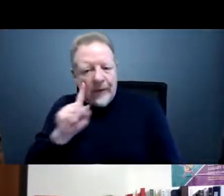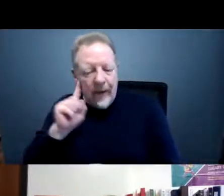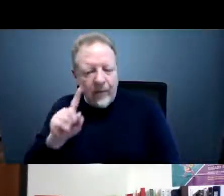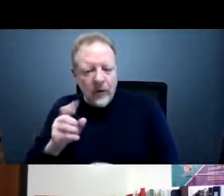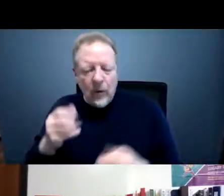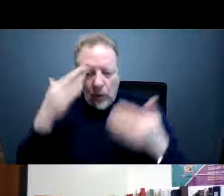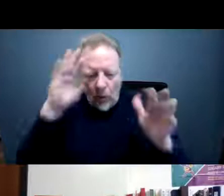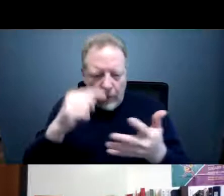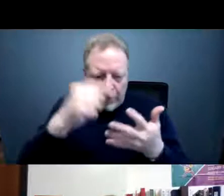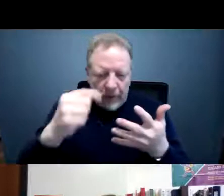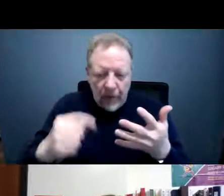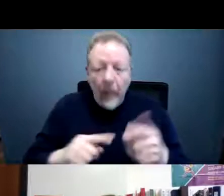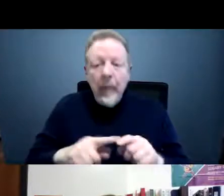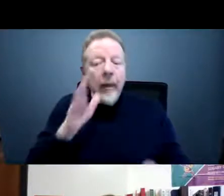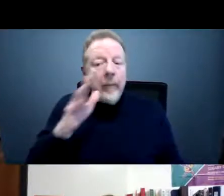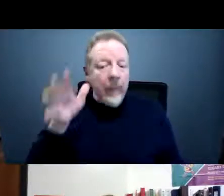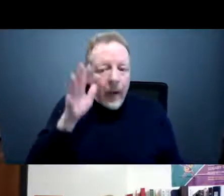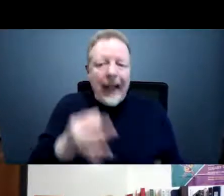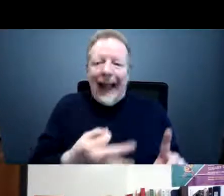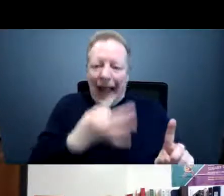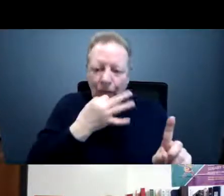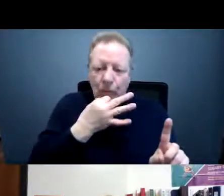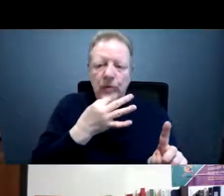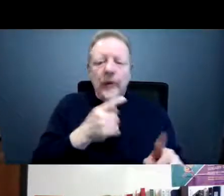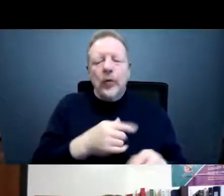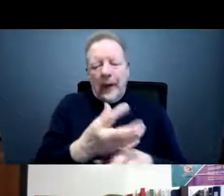but the parents are the experts and the key to getting children's needs met.